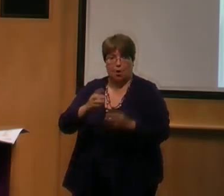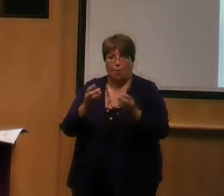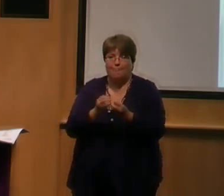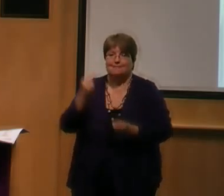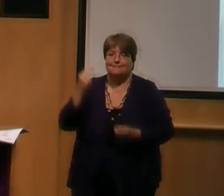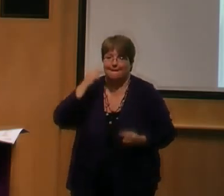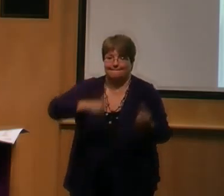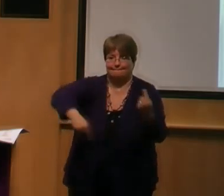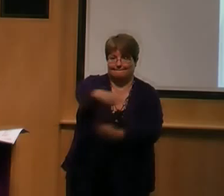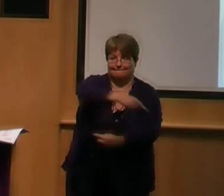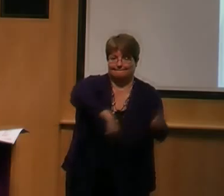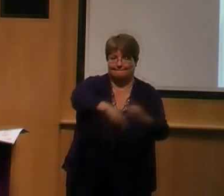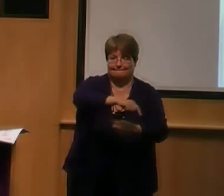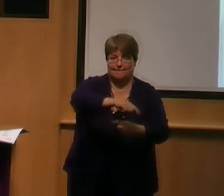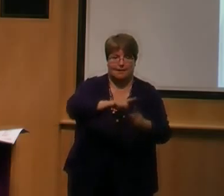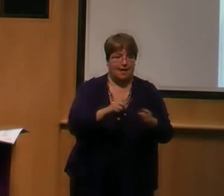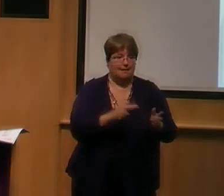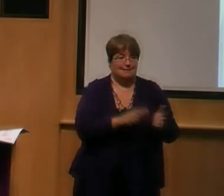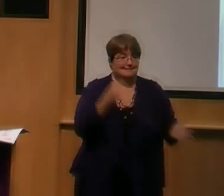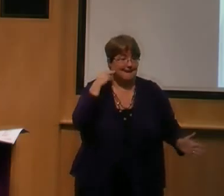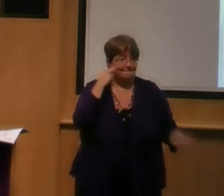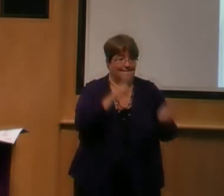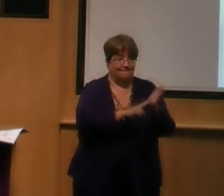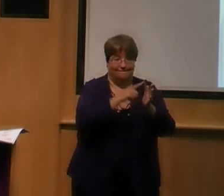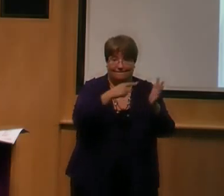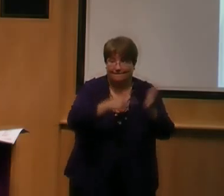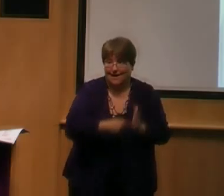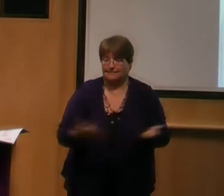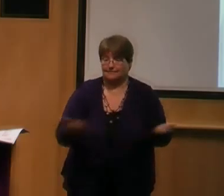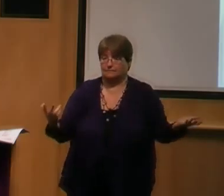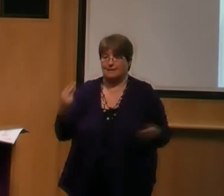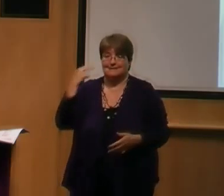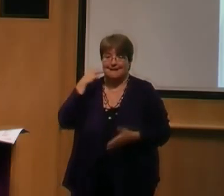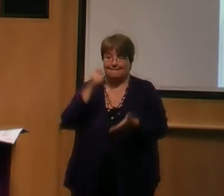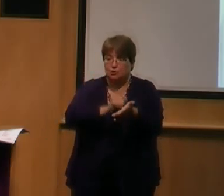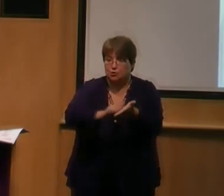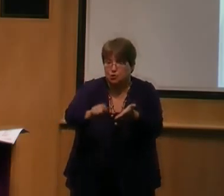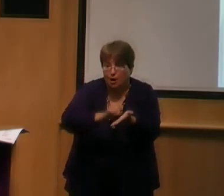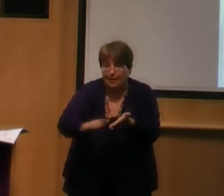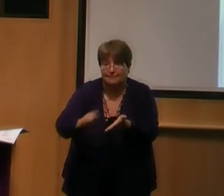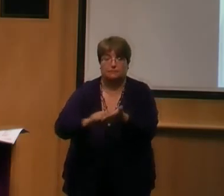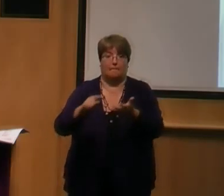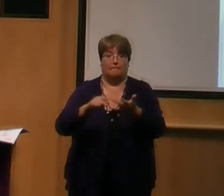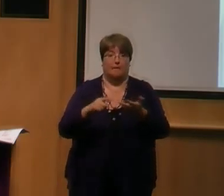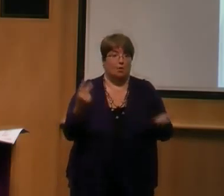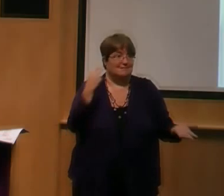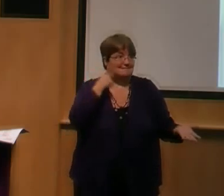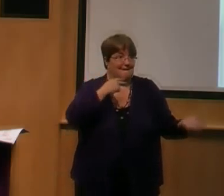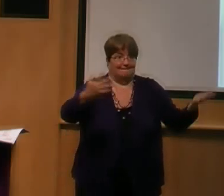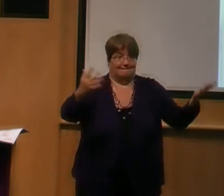really thought that you would have a career respect with deaf people who are not deaf. That's not deaf. It's what you do